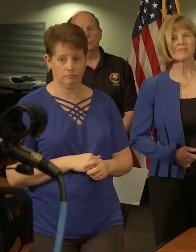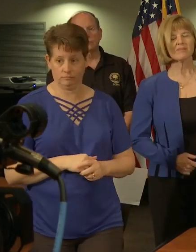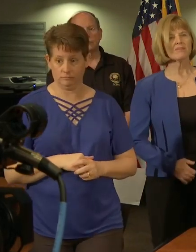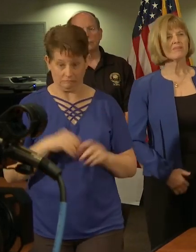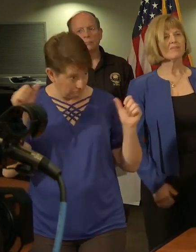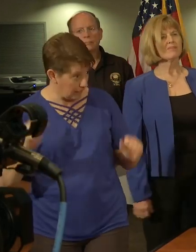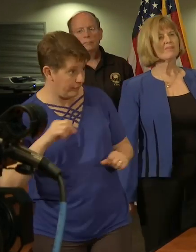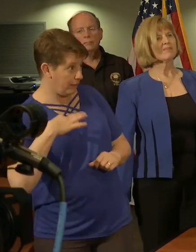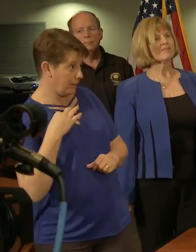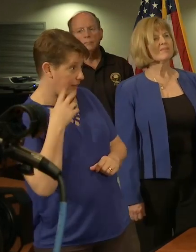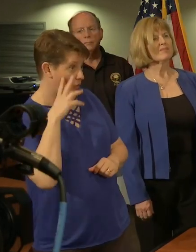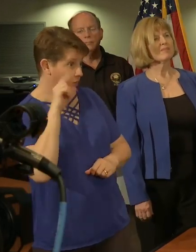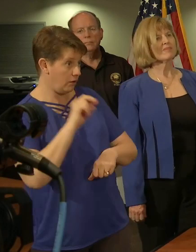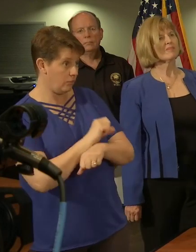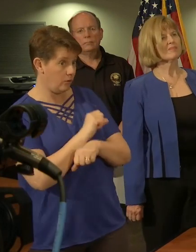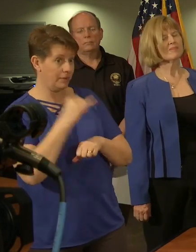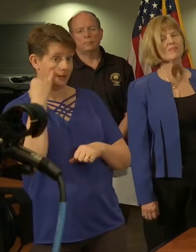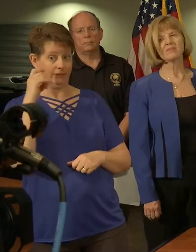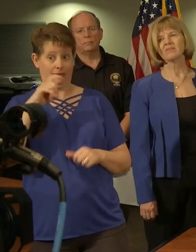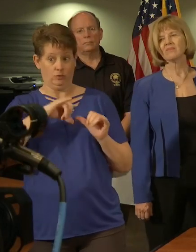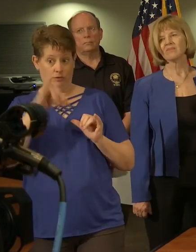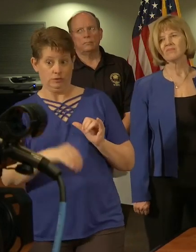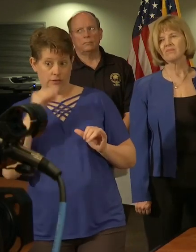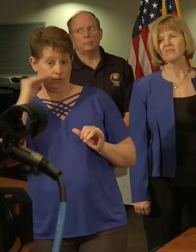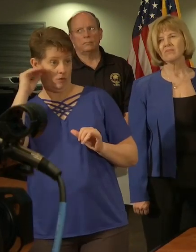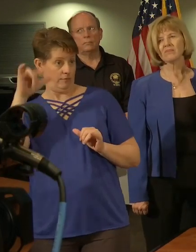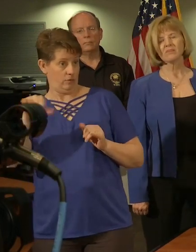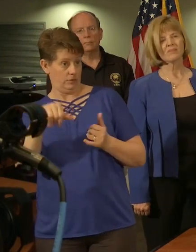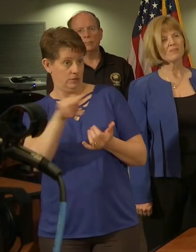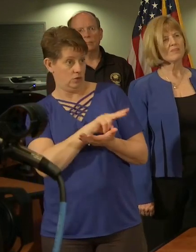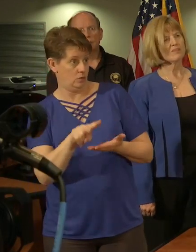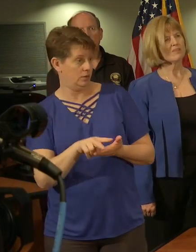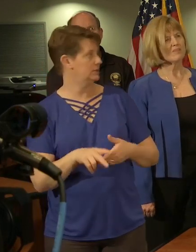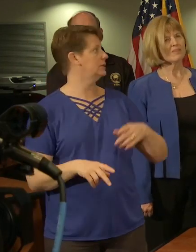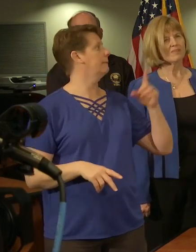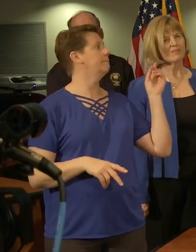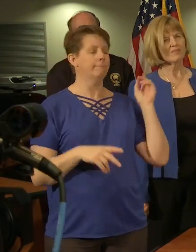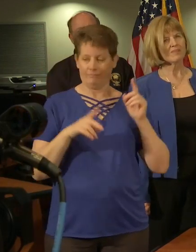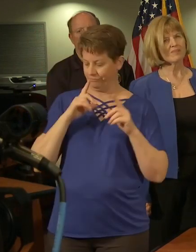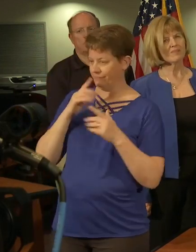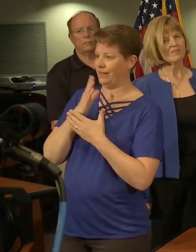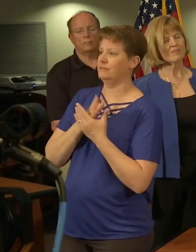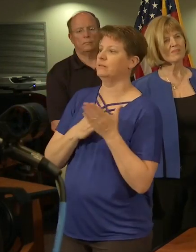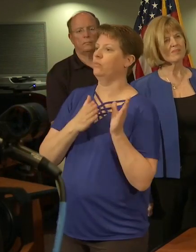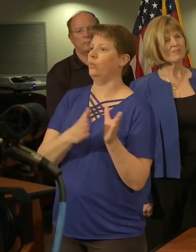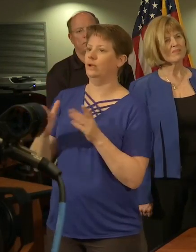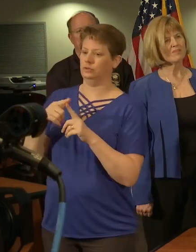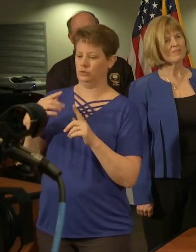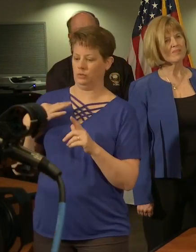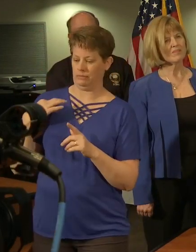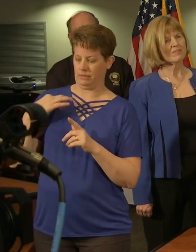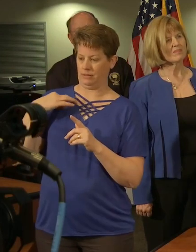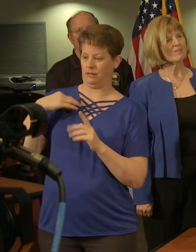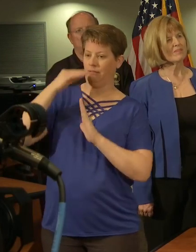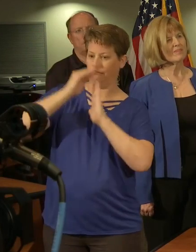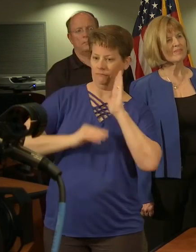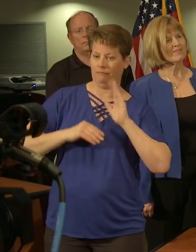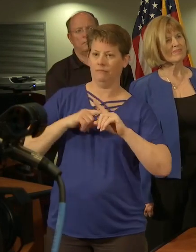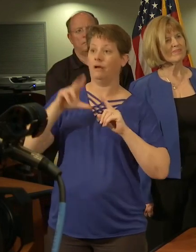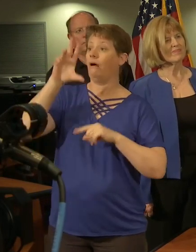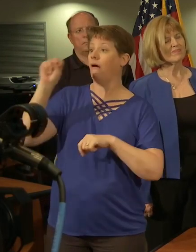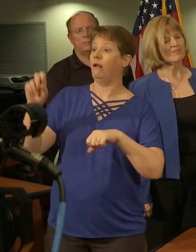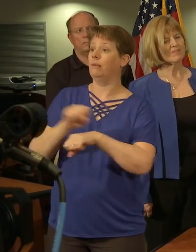Can they apply for unemployment benefits if they have to stay home for these 2 weeks? Yes, there are ways to apply, but the